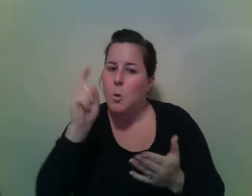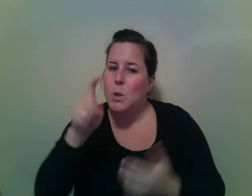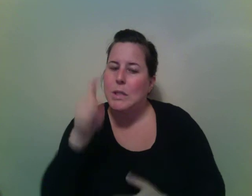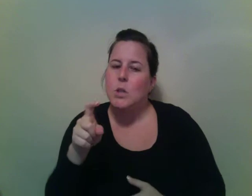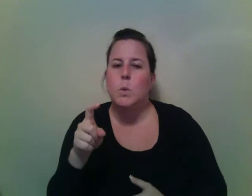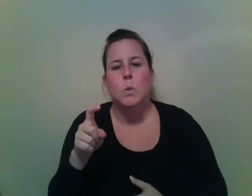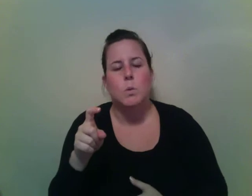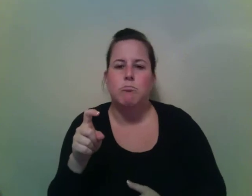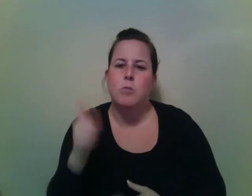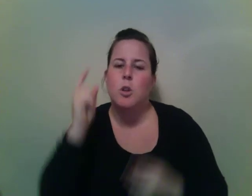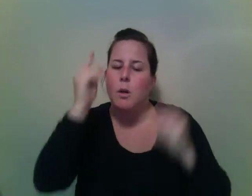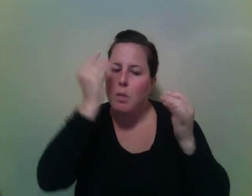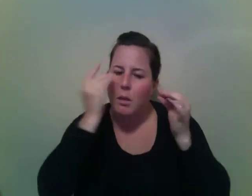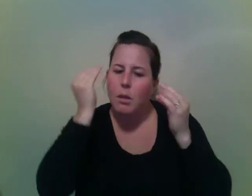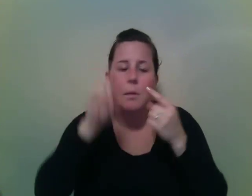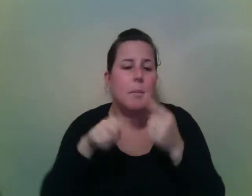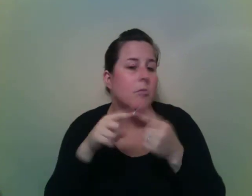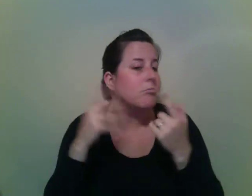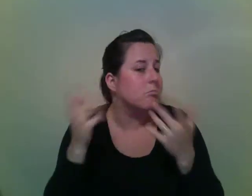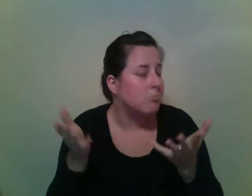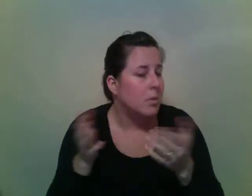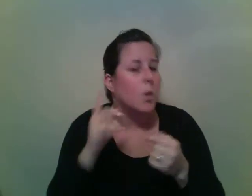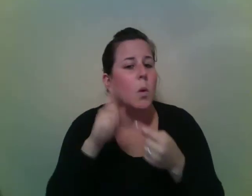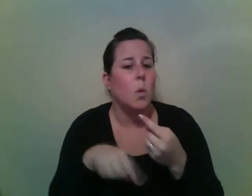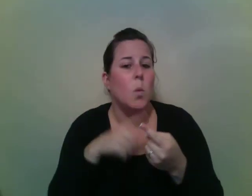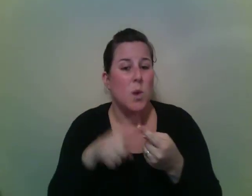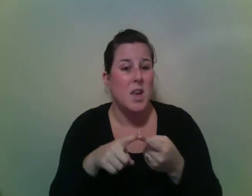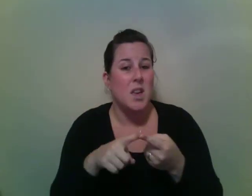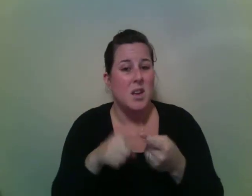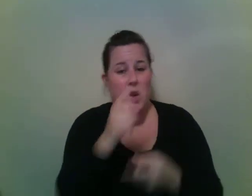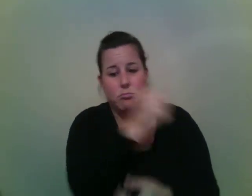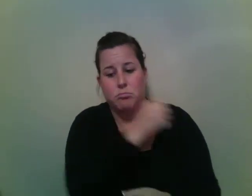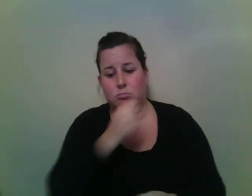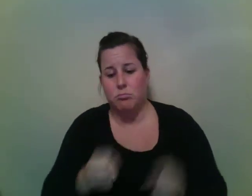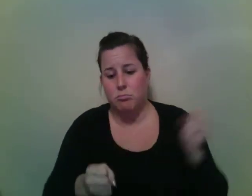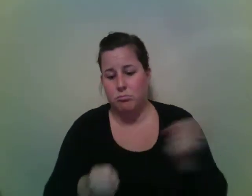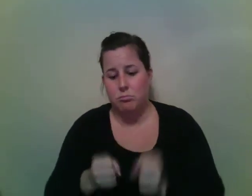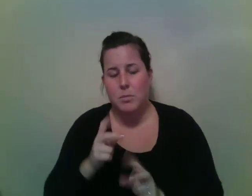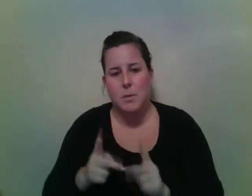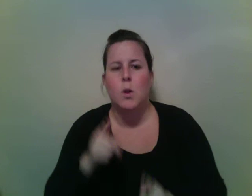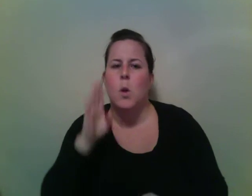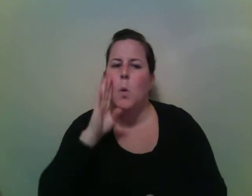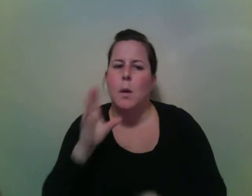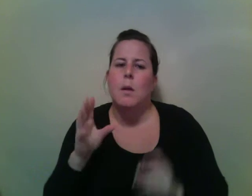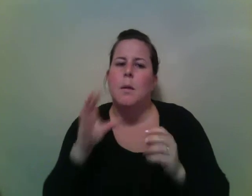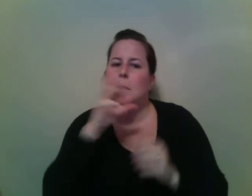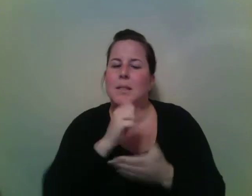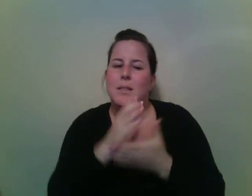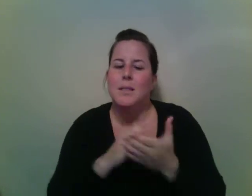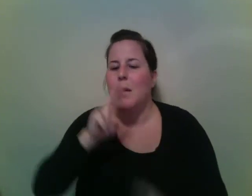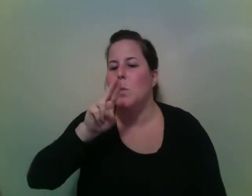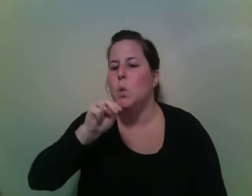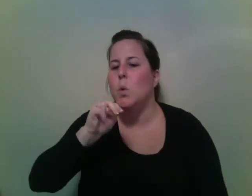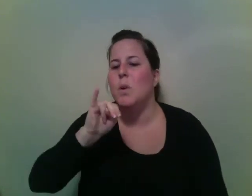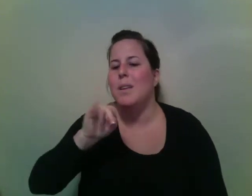start thinking about this is that when you do that, you do lose out on some uni-level commissions. And in order to know what that means, you need to